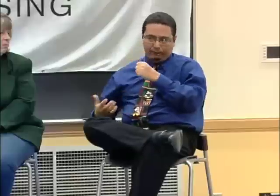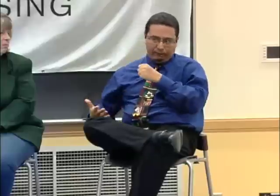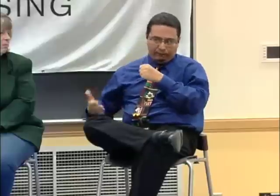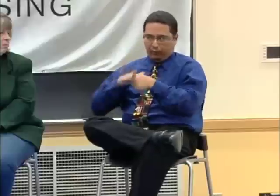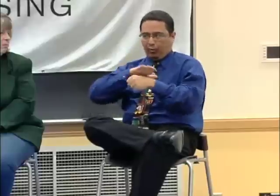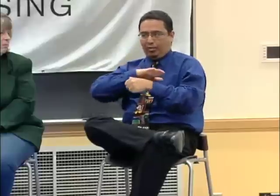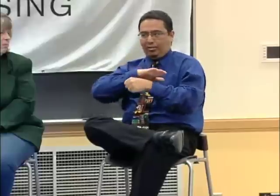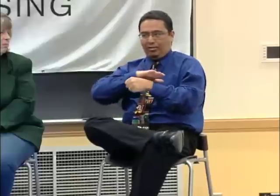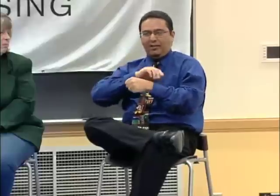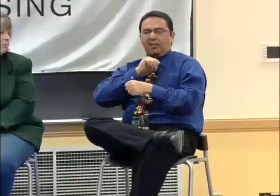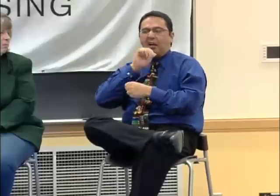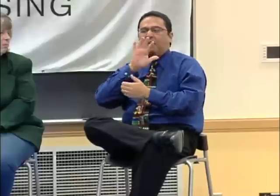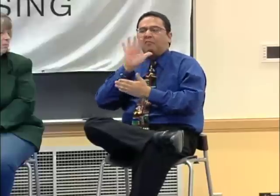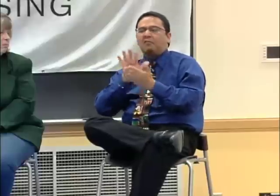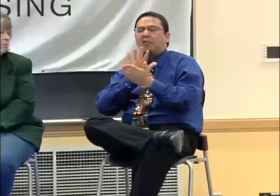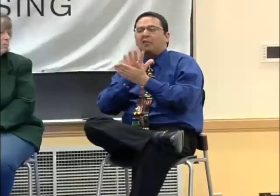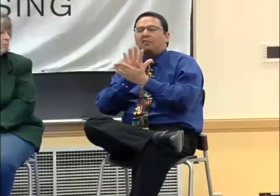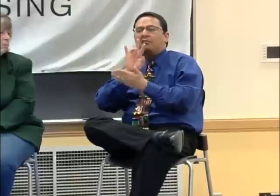years. I think